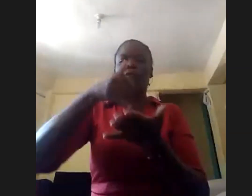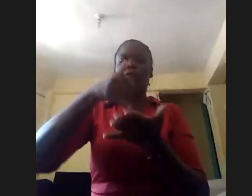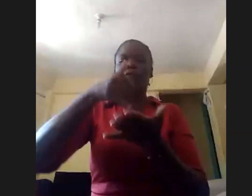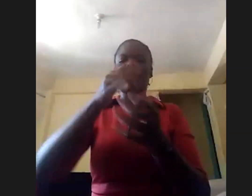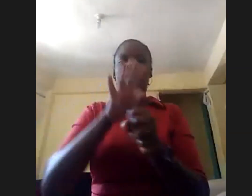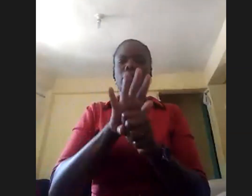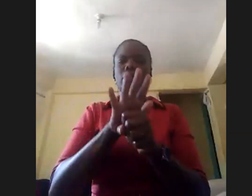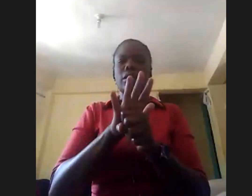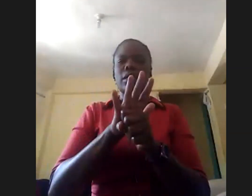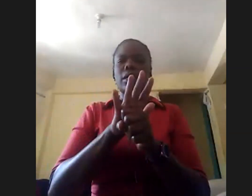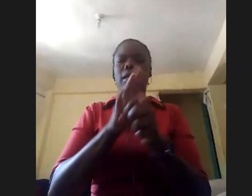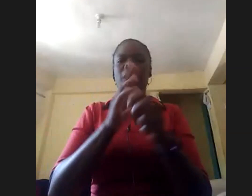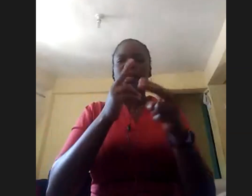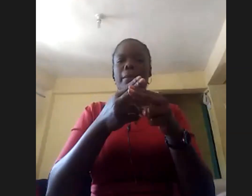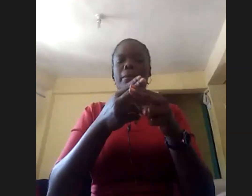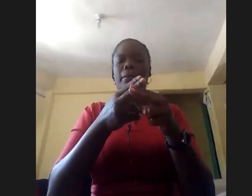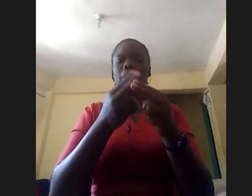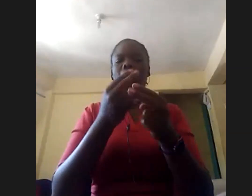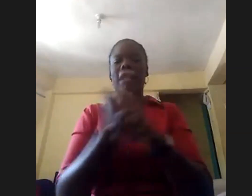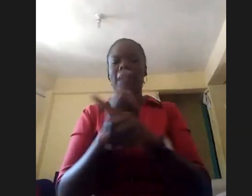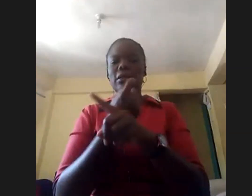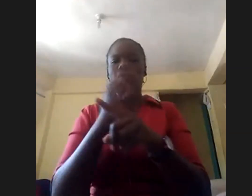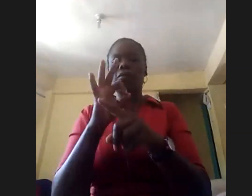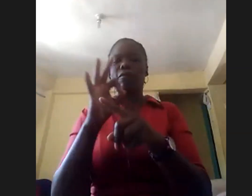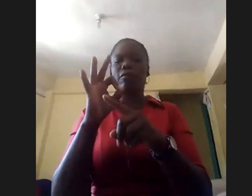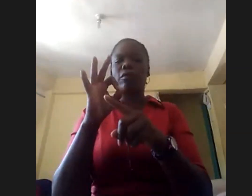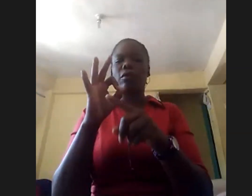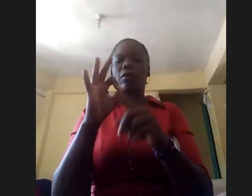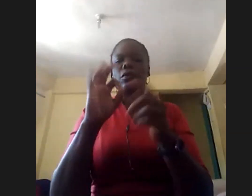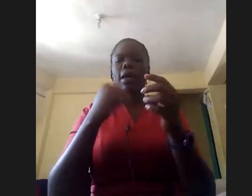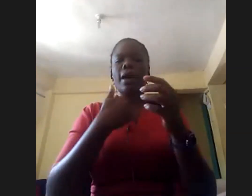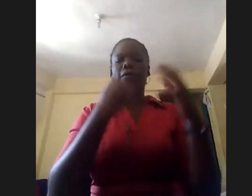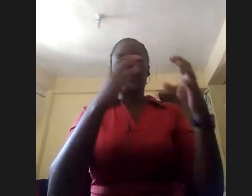there are a variety of drugs. There's a way you can classify, but I won't go